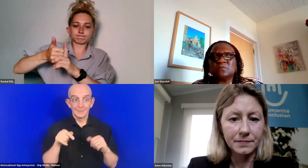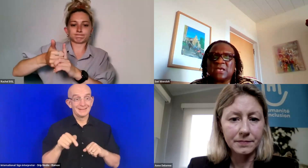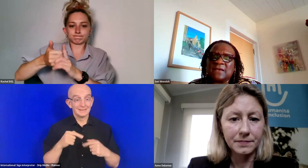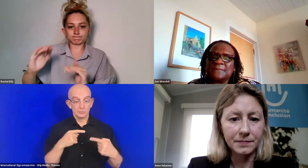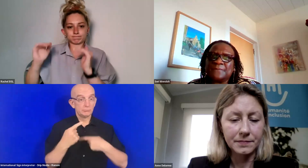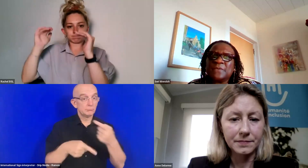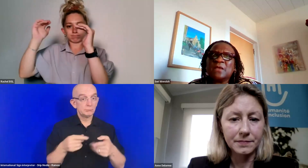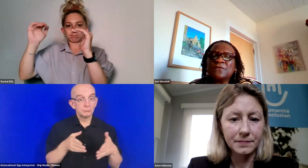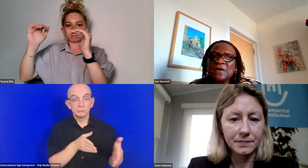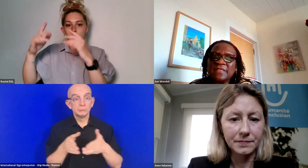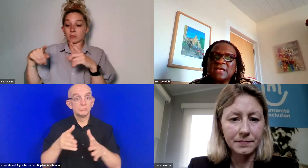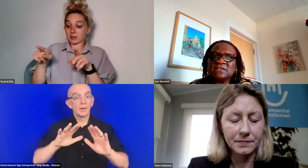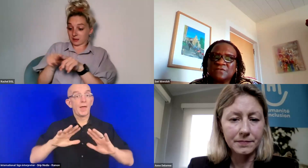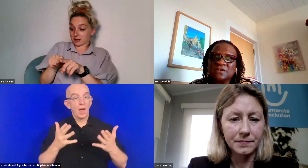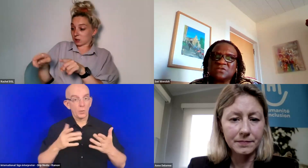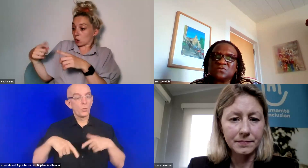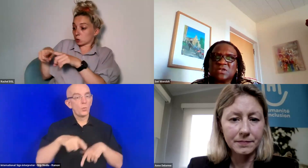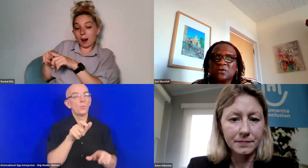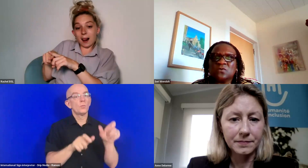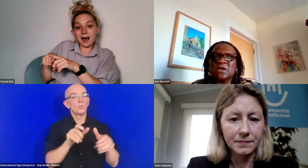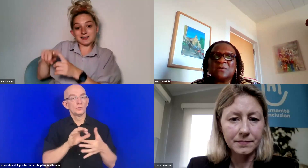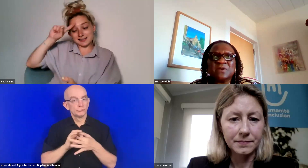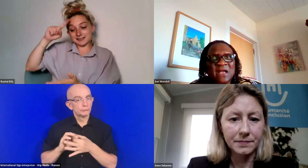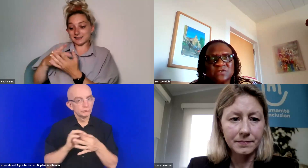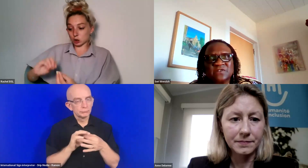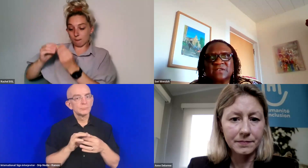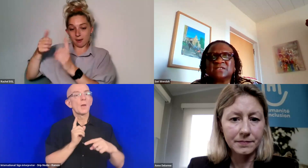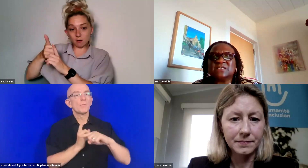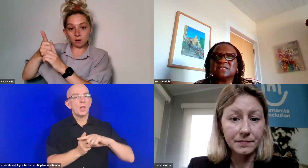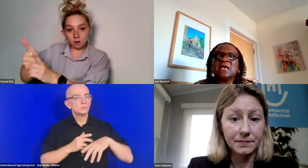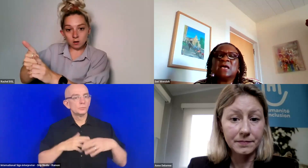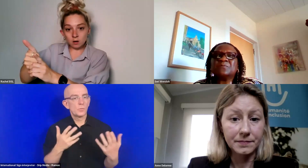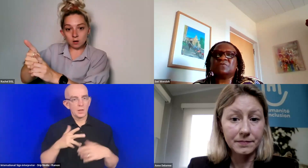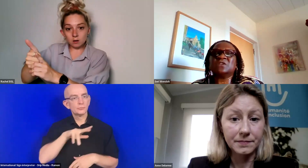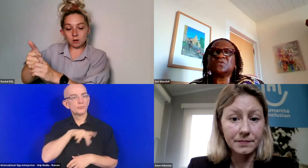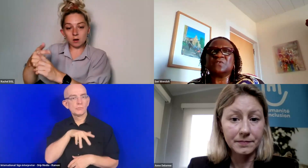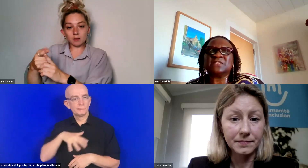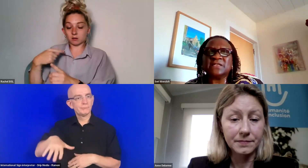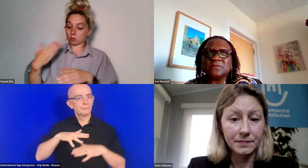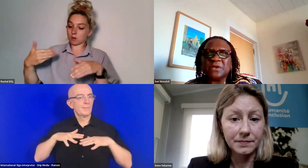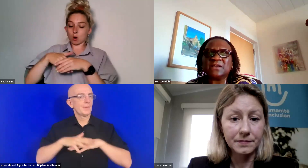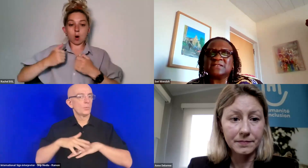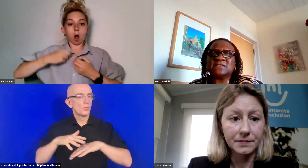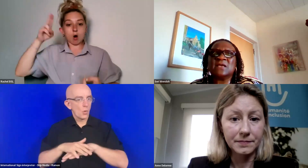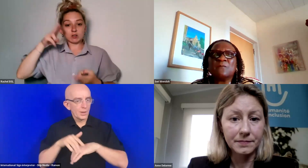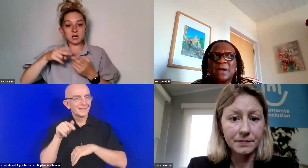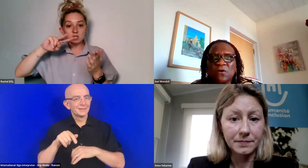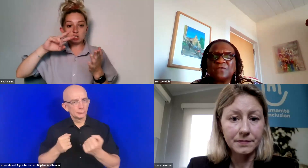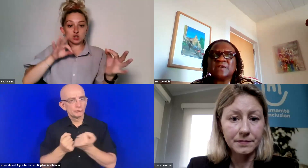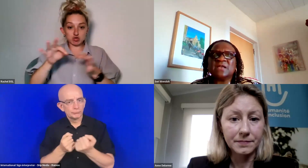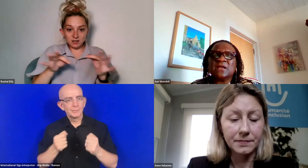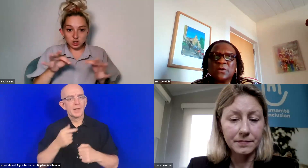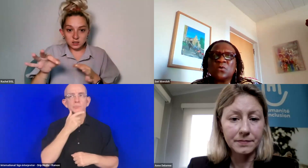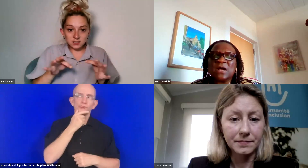supported decision-making. Further interventions would include harm reduction strategies and prevention of unintended pregnancies